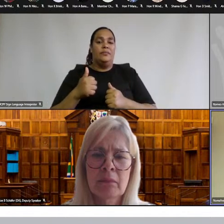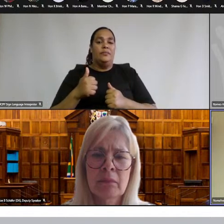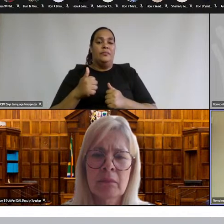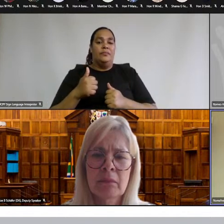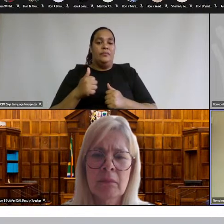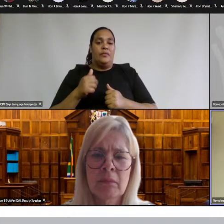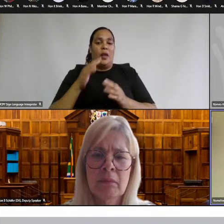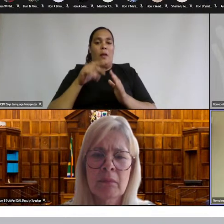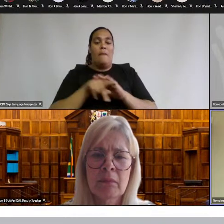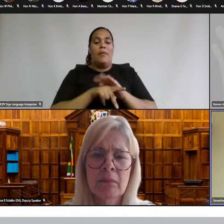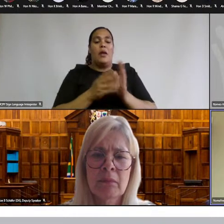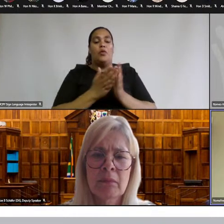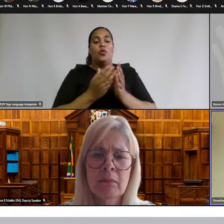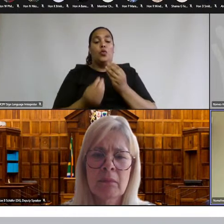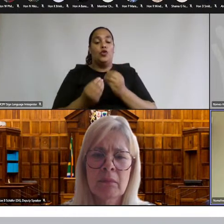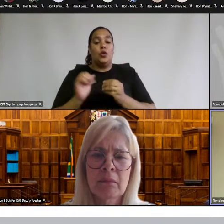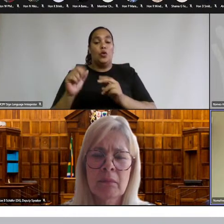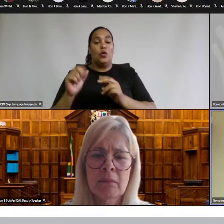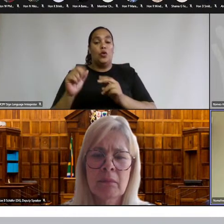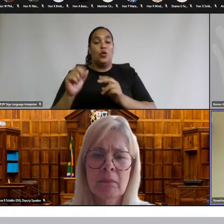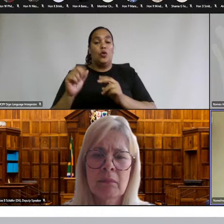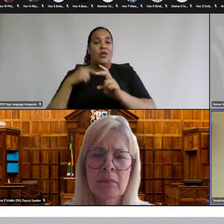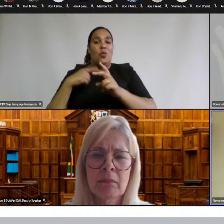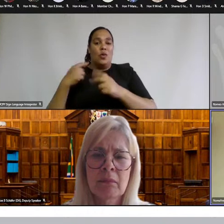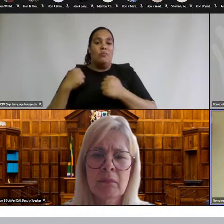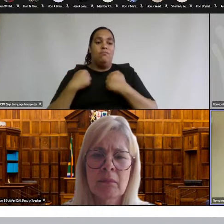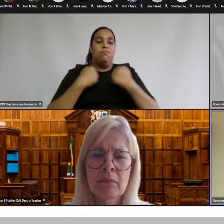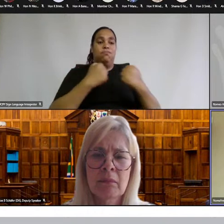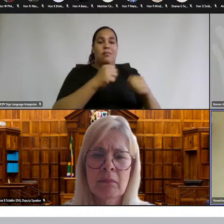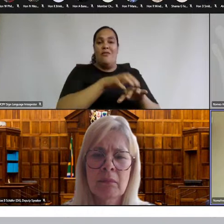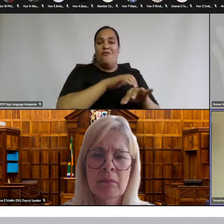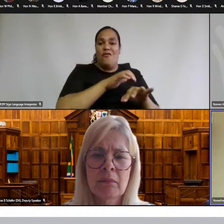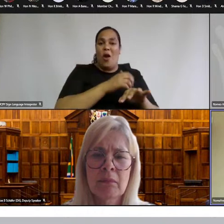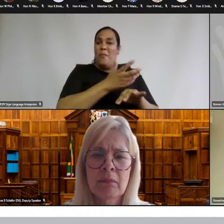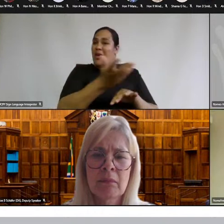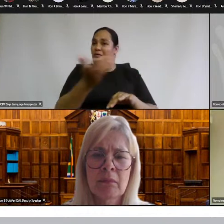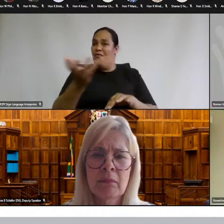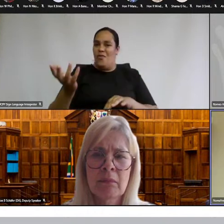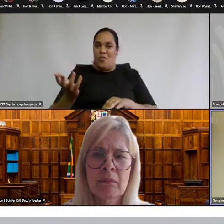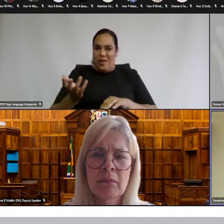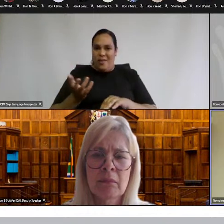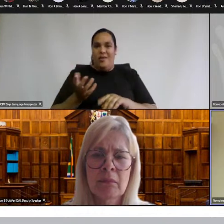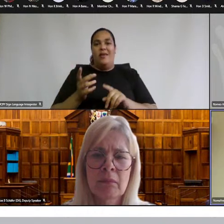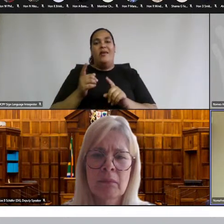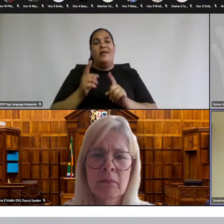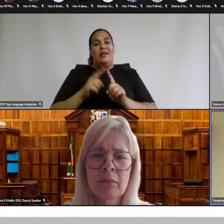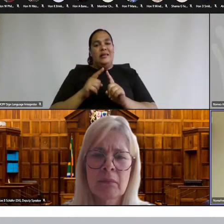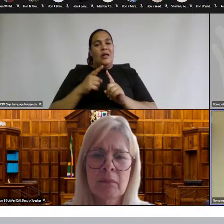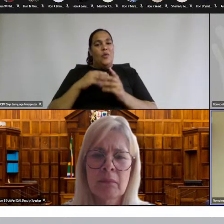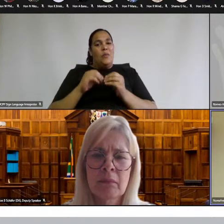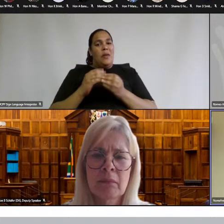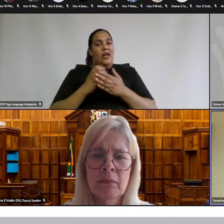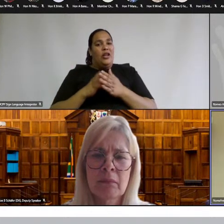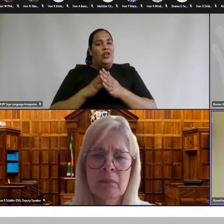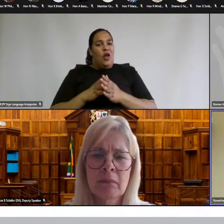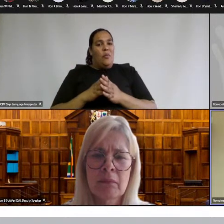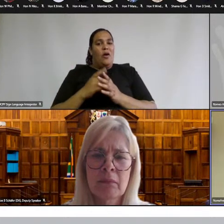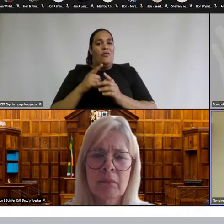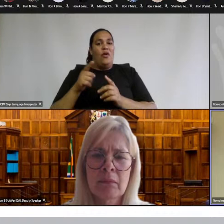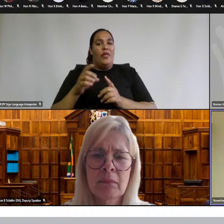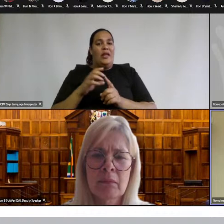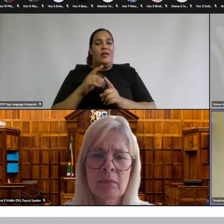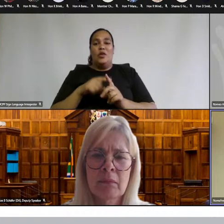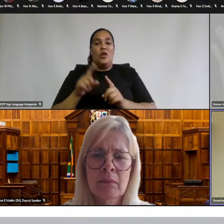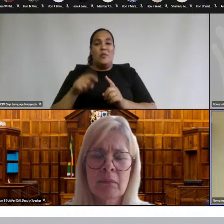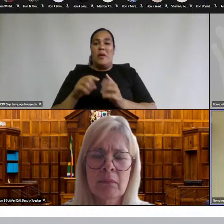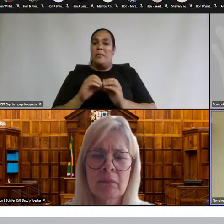the primary school kids, where we took them to the farms everywhere. For making example of the Kailich, you should have even